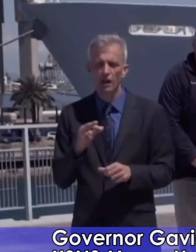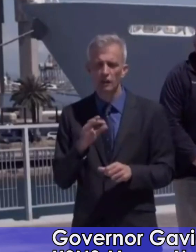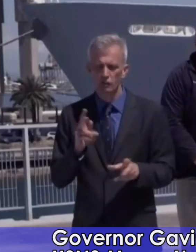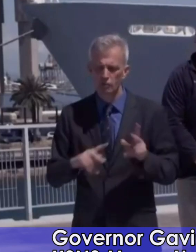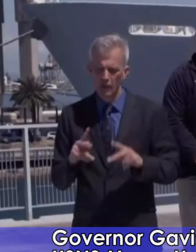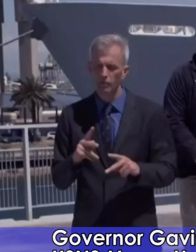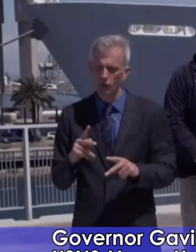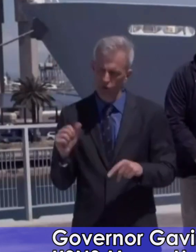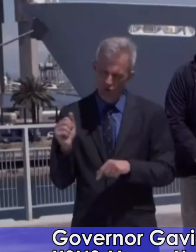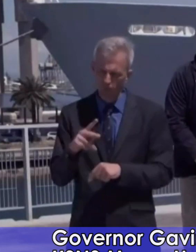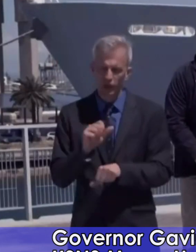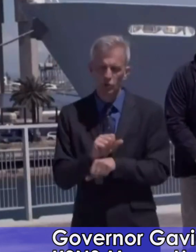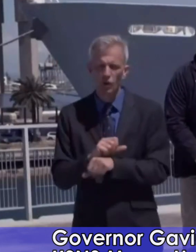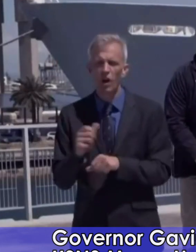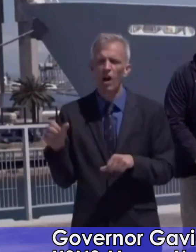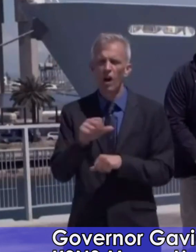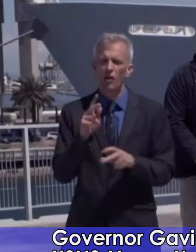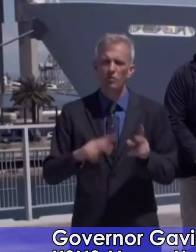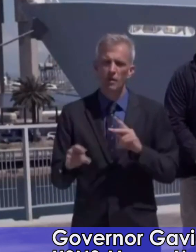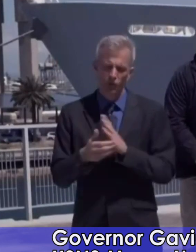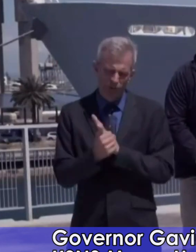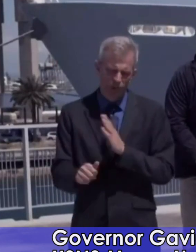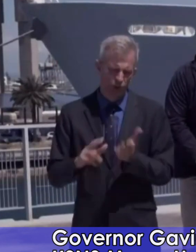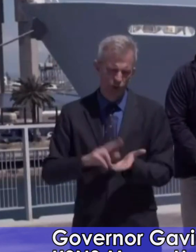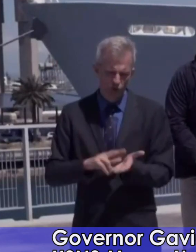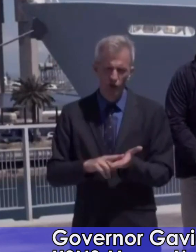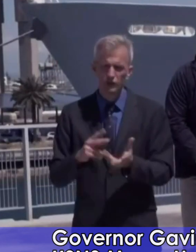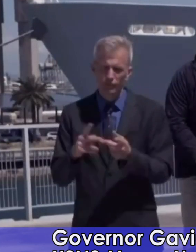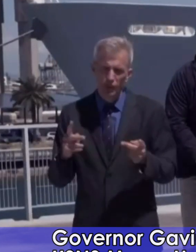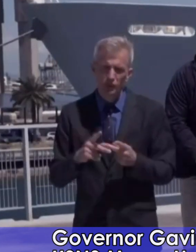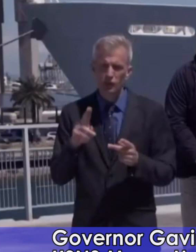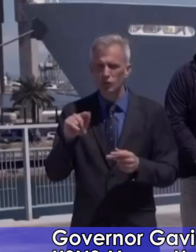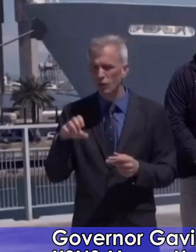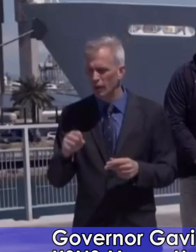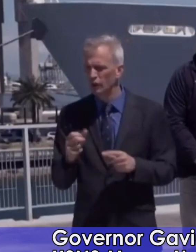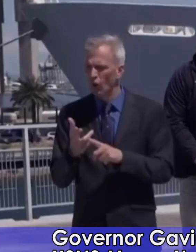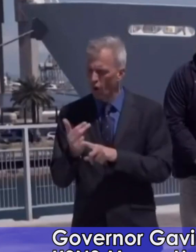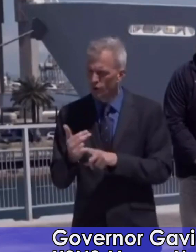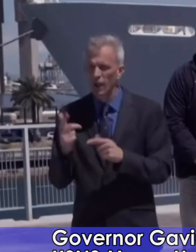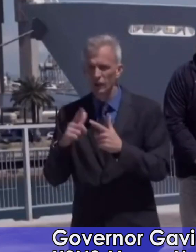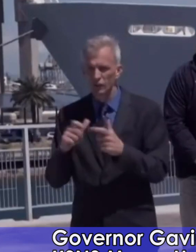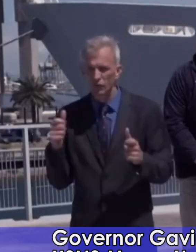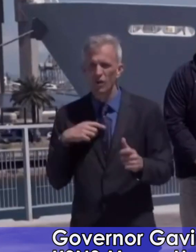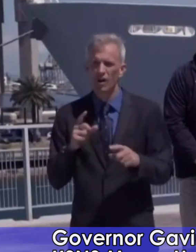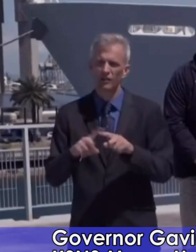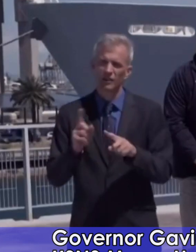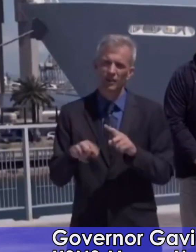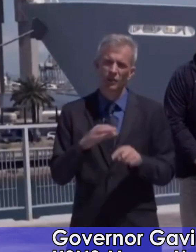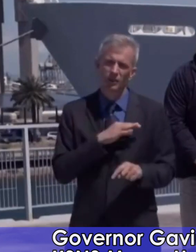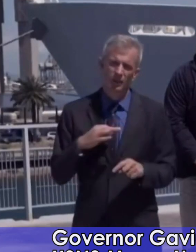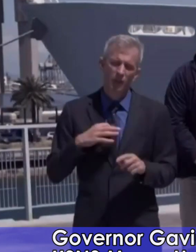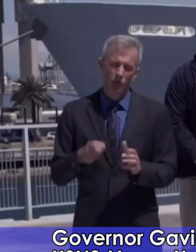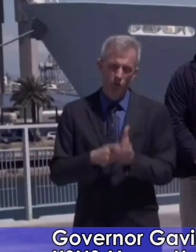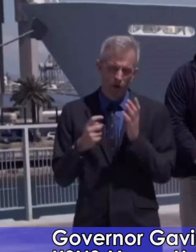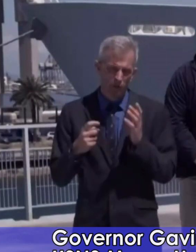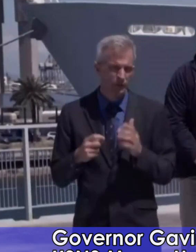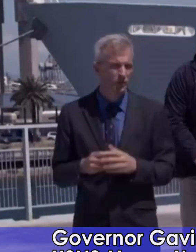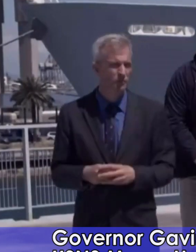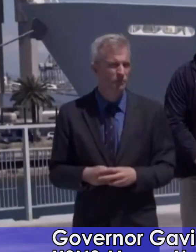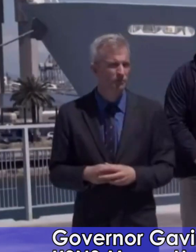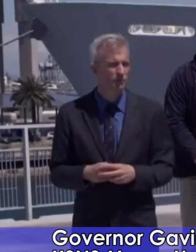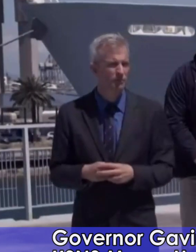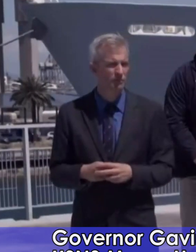individual skilled nursing facility units and all of these other motels, hotels have different staffing requirements. I'll be